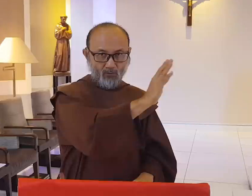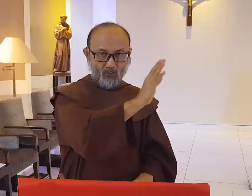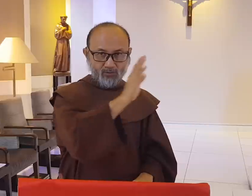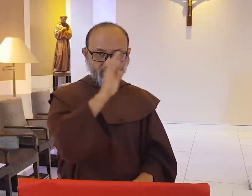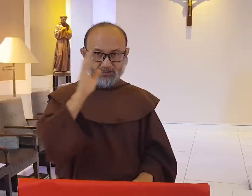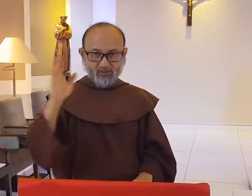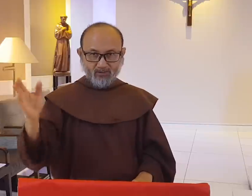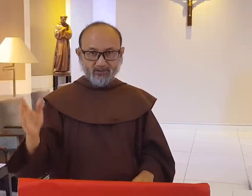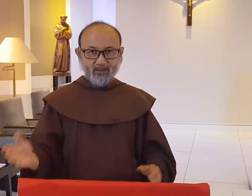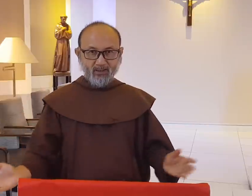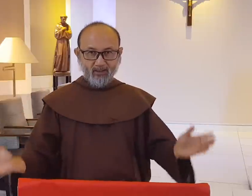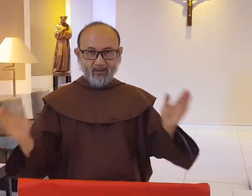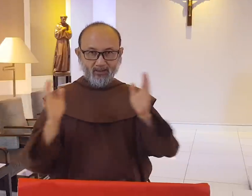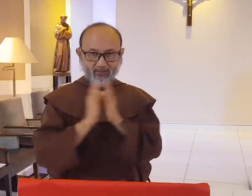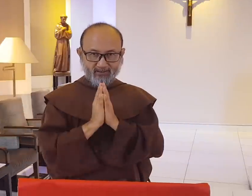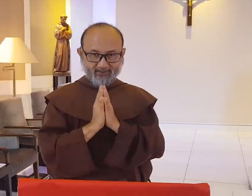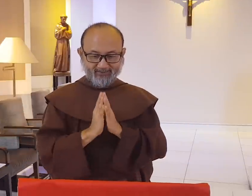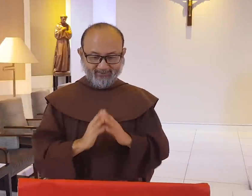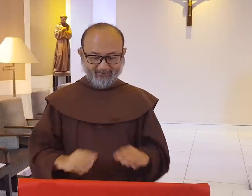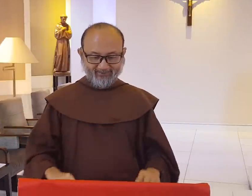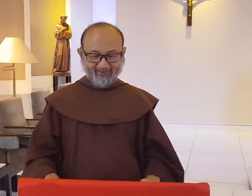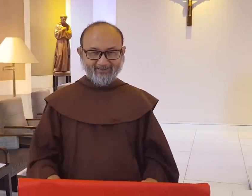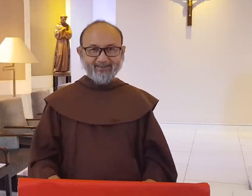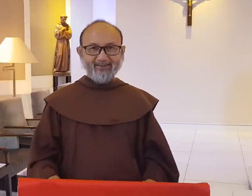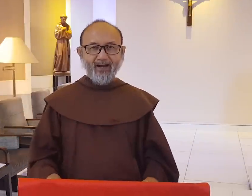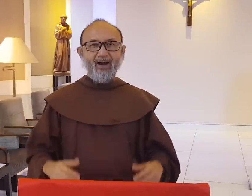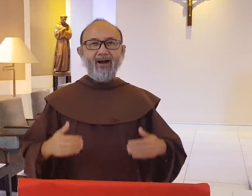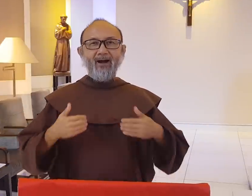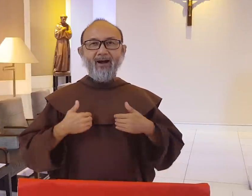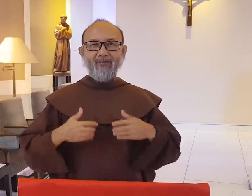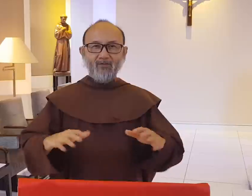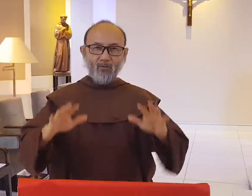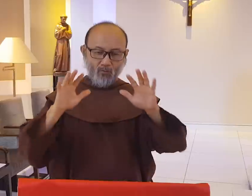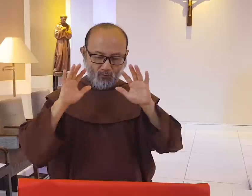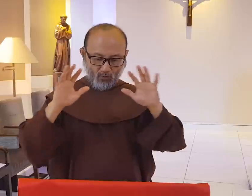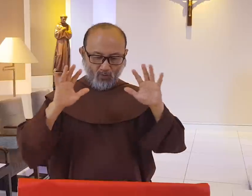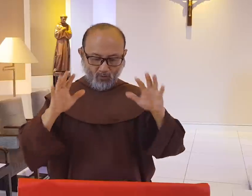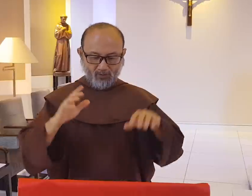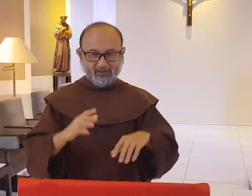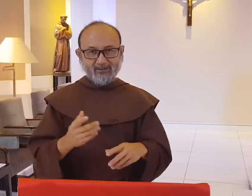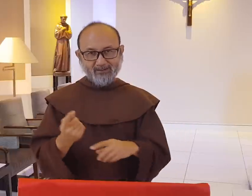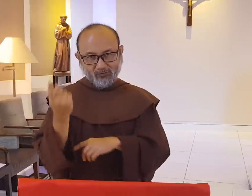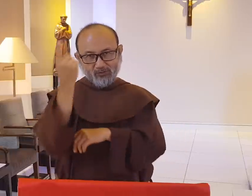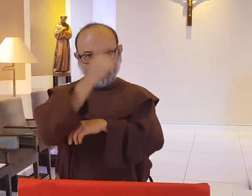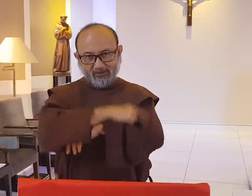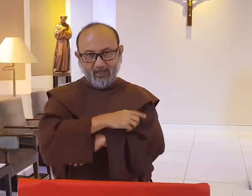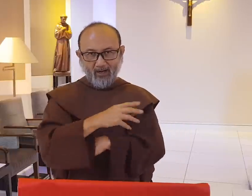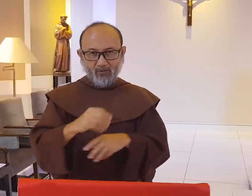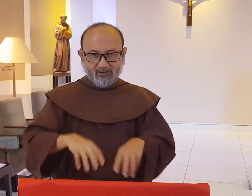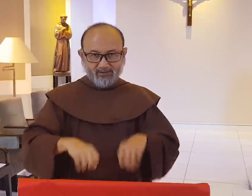and the Holy Spirit. Amen. Have a wonderful day, and take care.